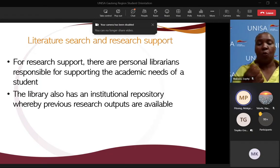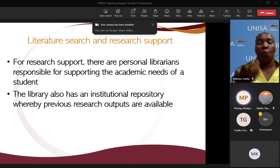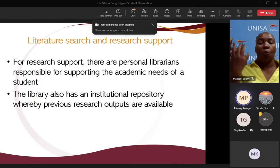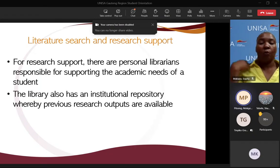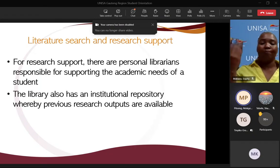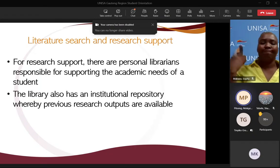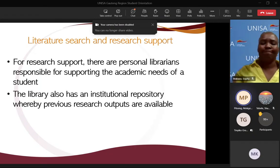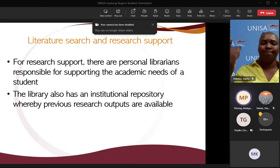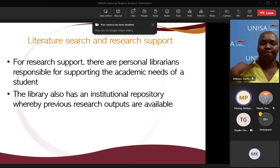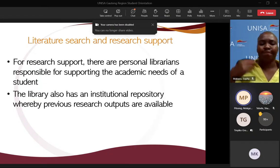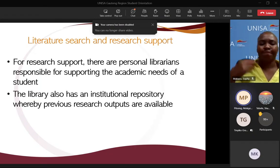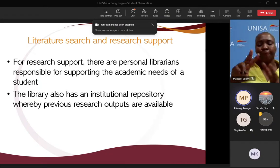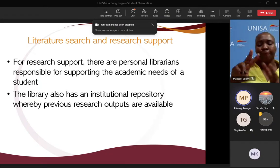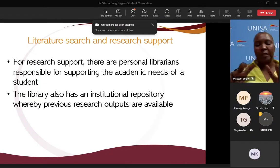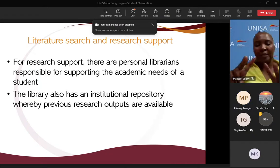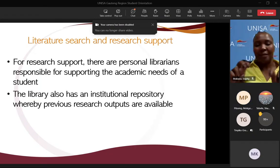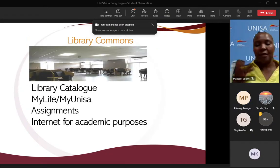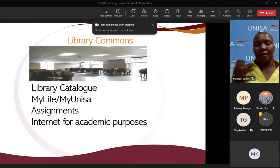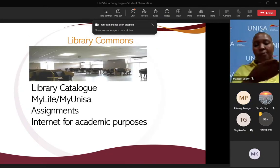are available